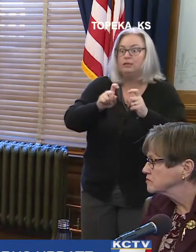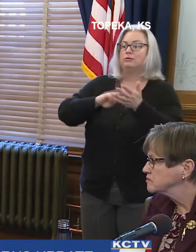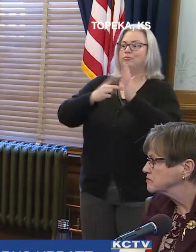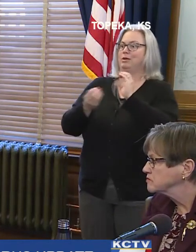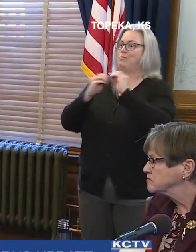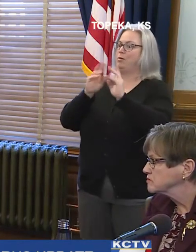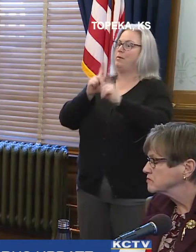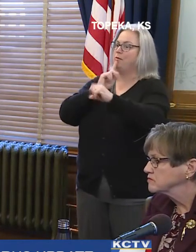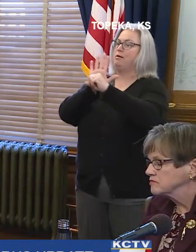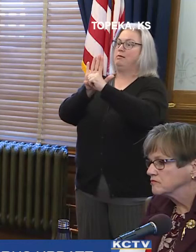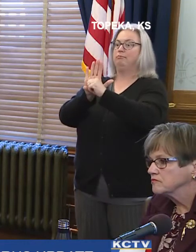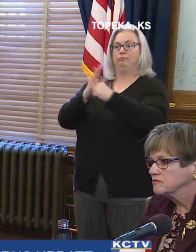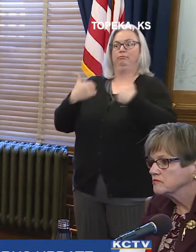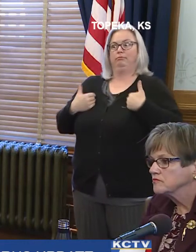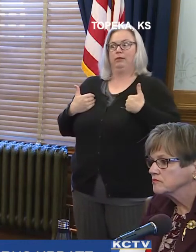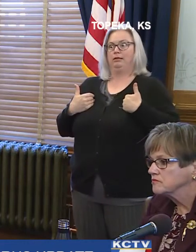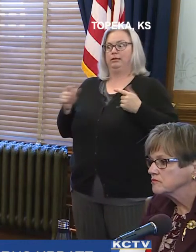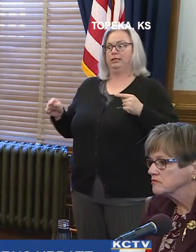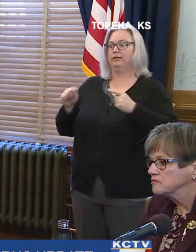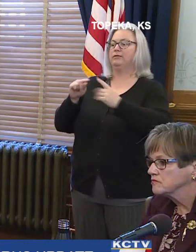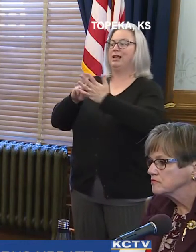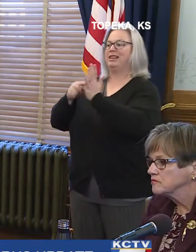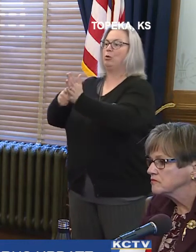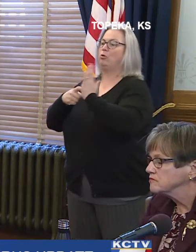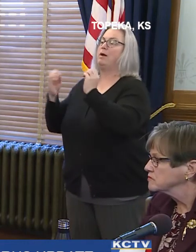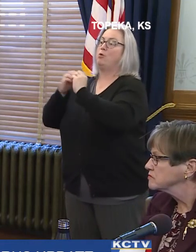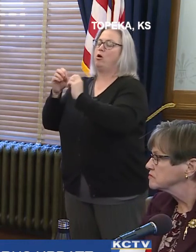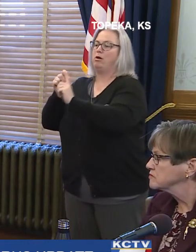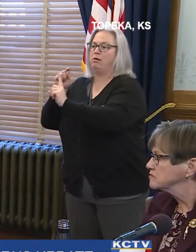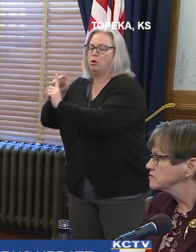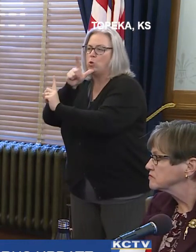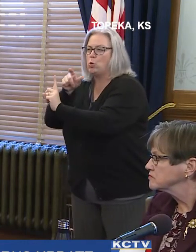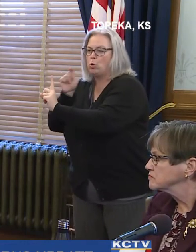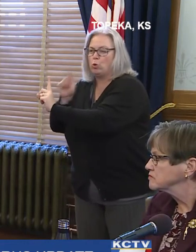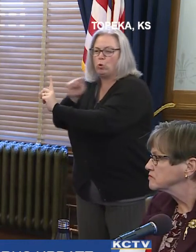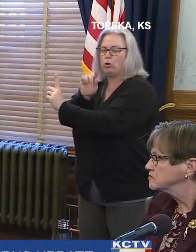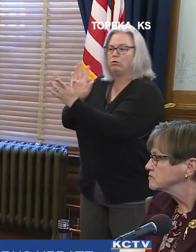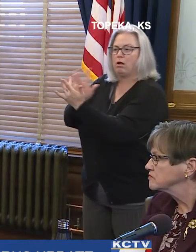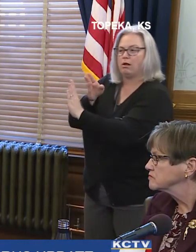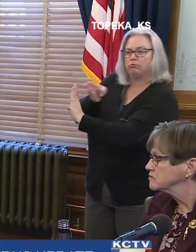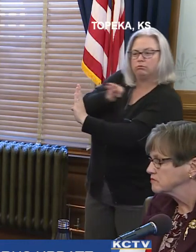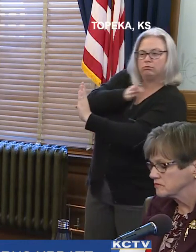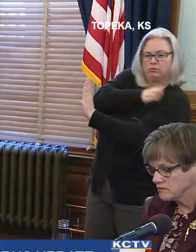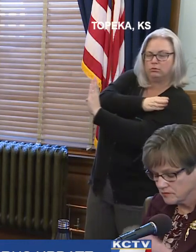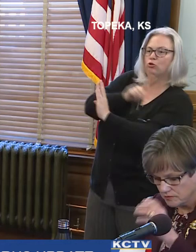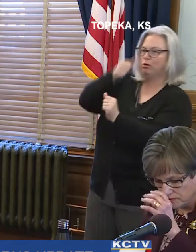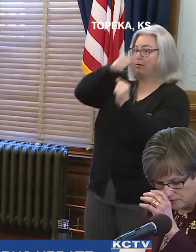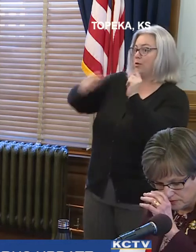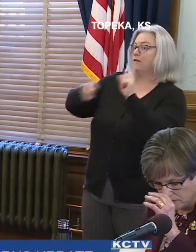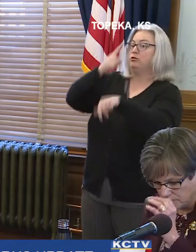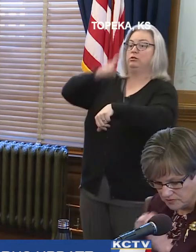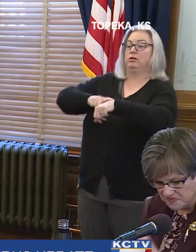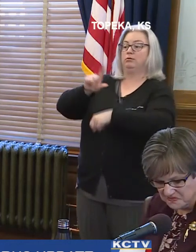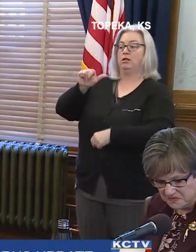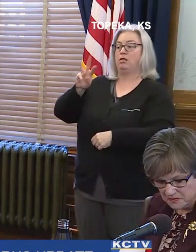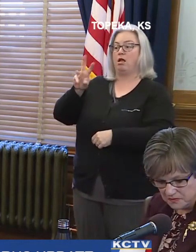the increased amount of contact tracing required. You'll recall from the very first situation in Lawrence